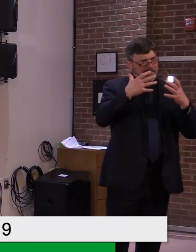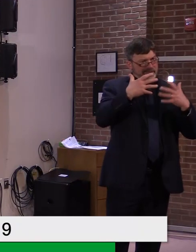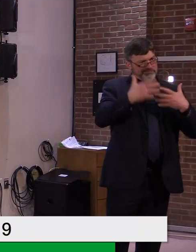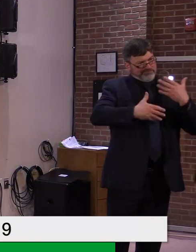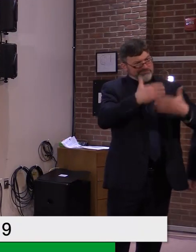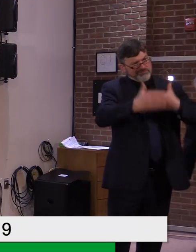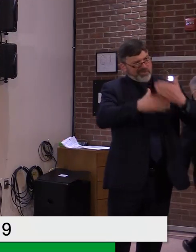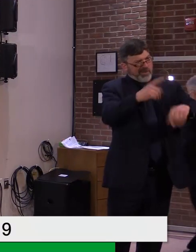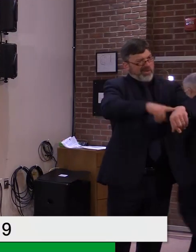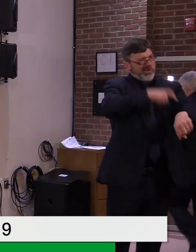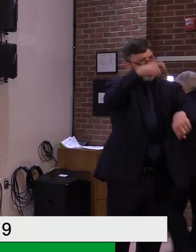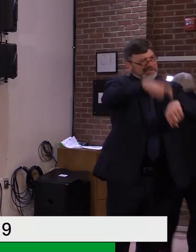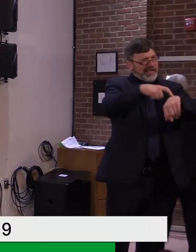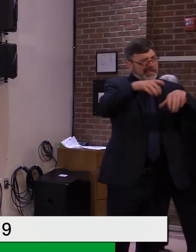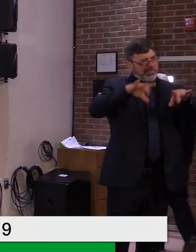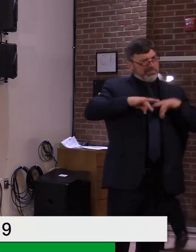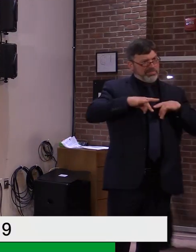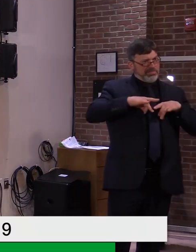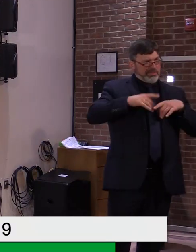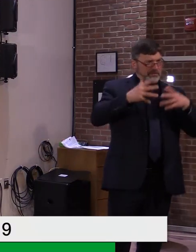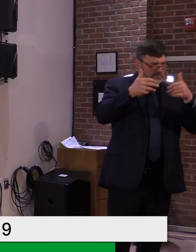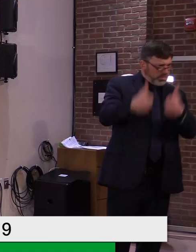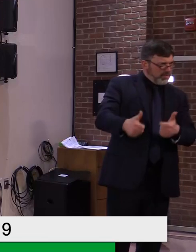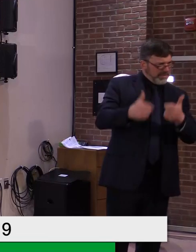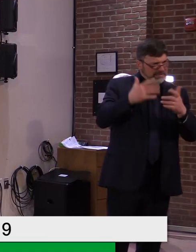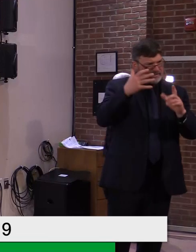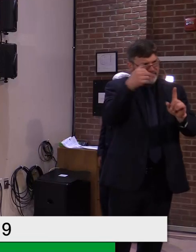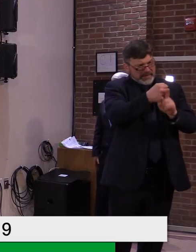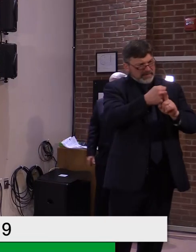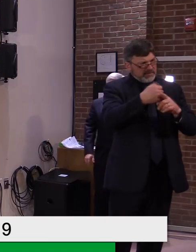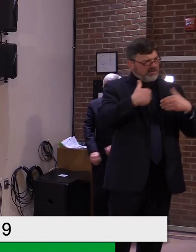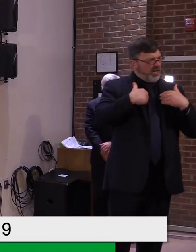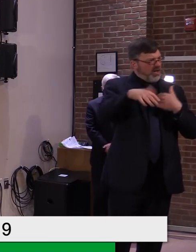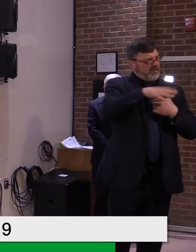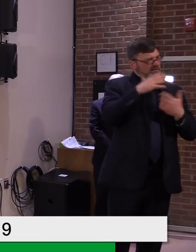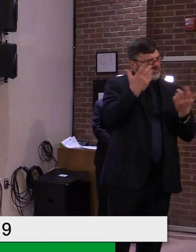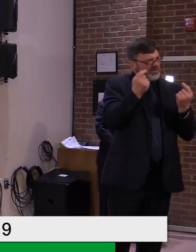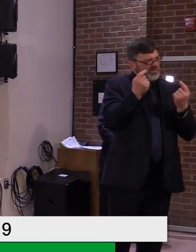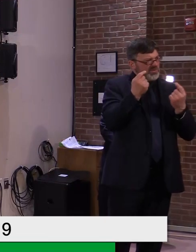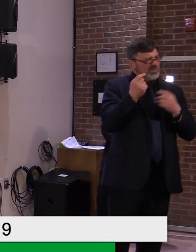I'll answer the second question first. There are definitely people suffering from this.